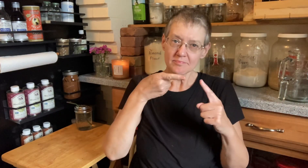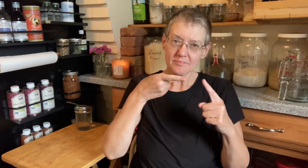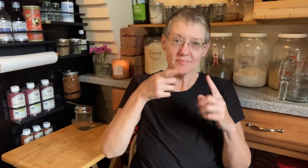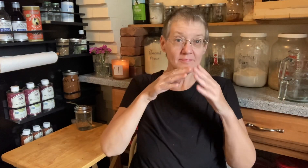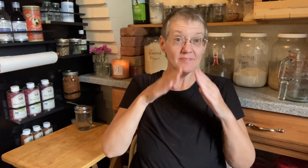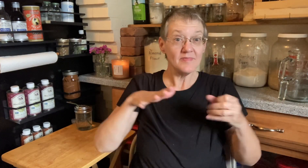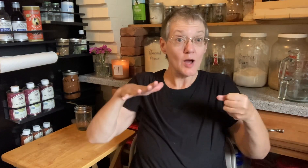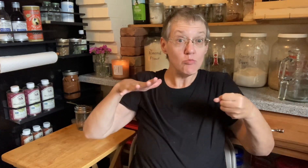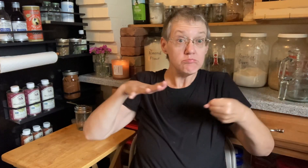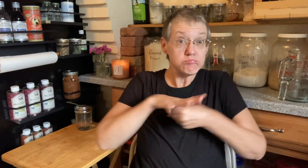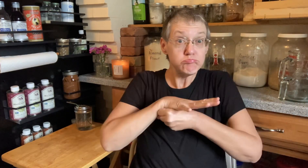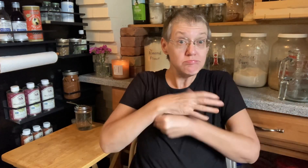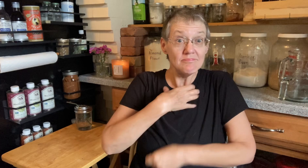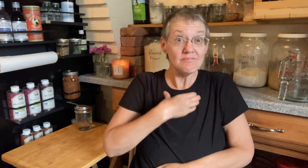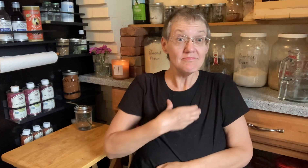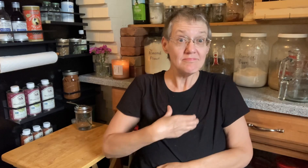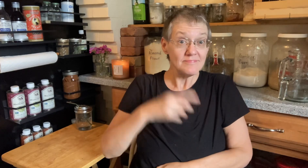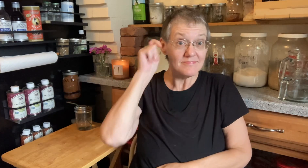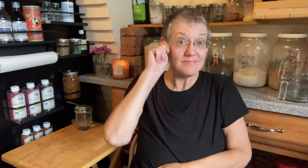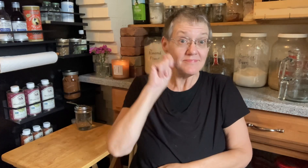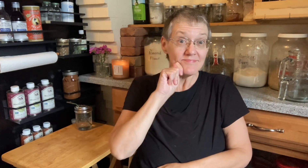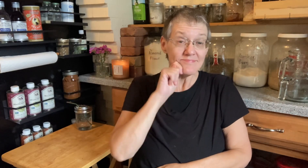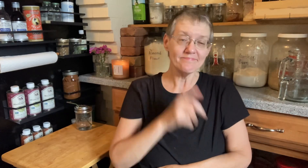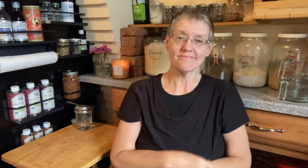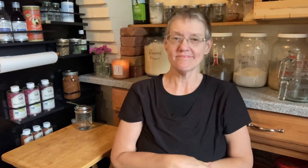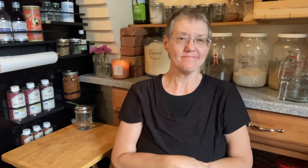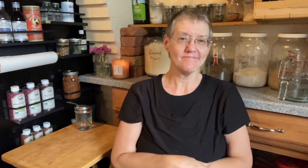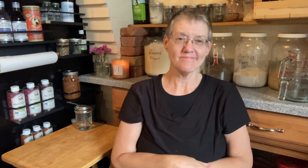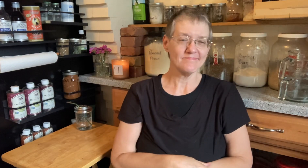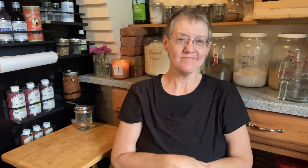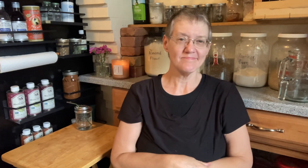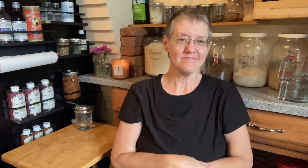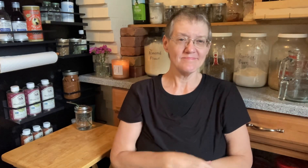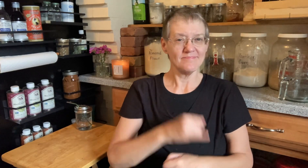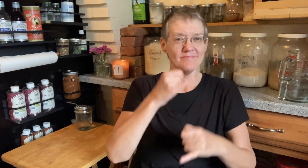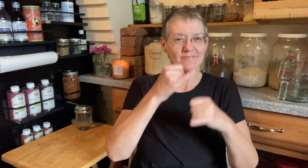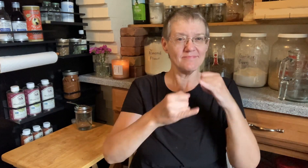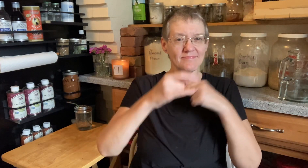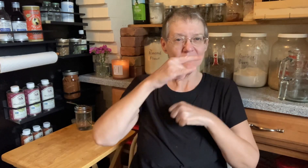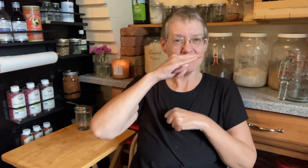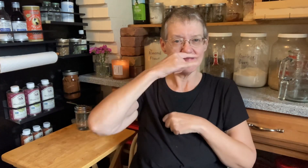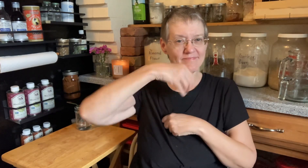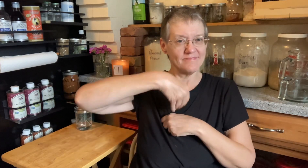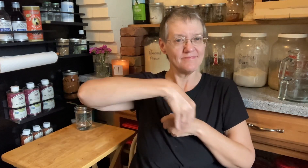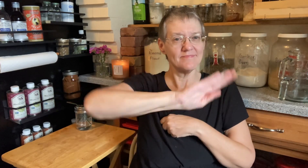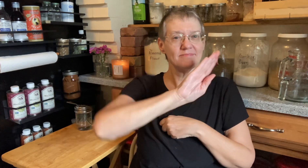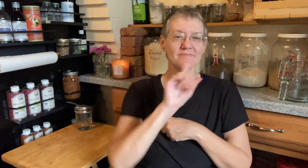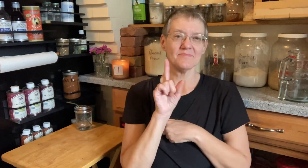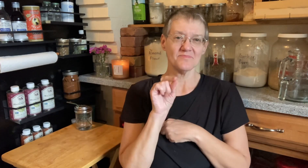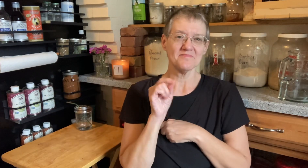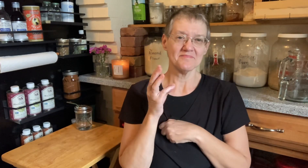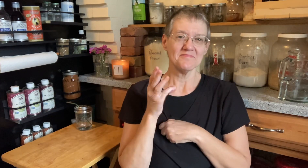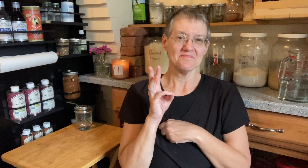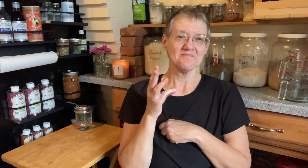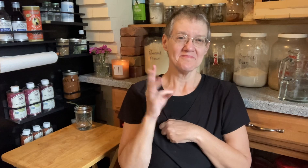Now, at this point, we didn't have a house full of hungry teenagers anymore. The last kid left in